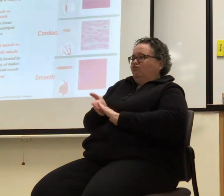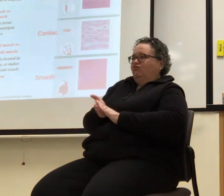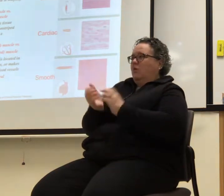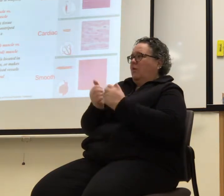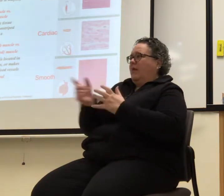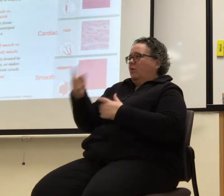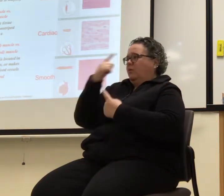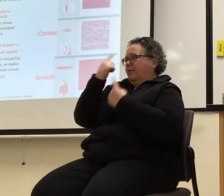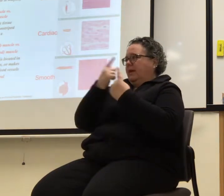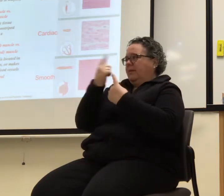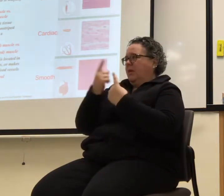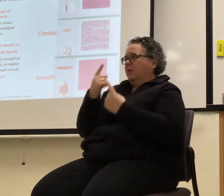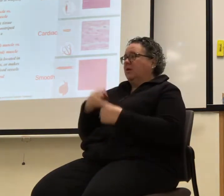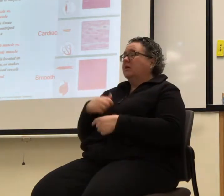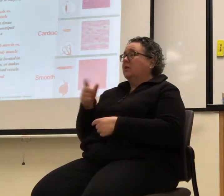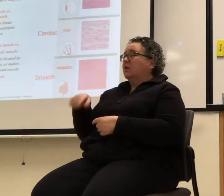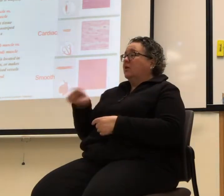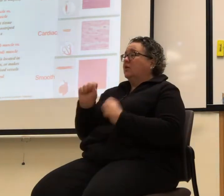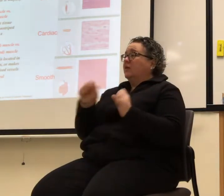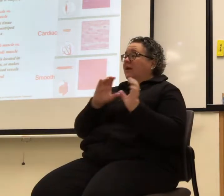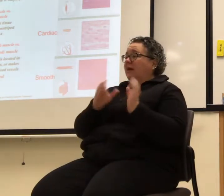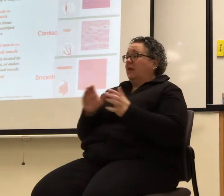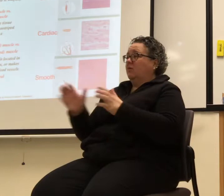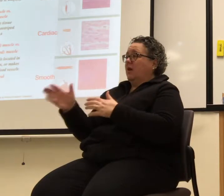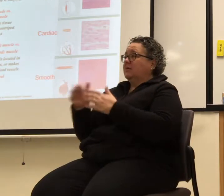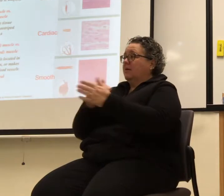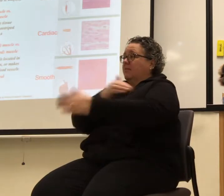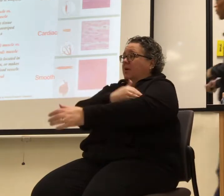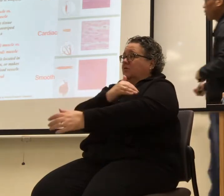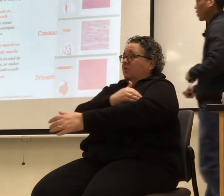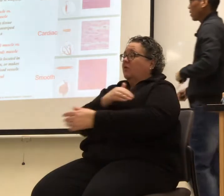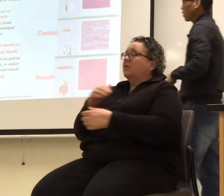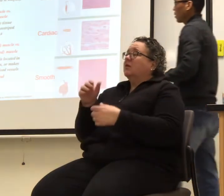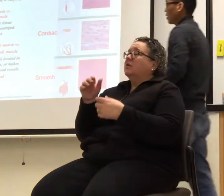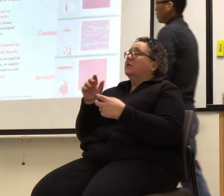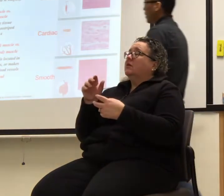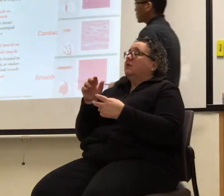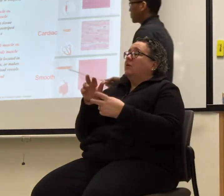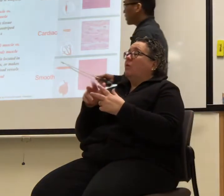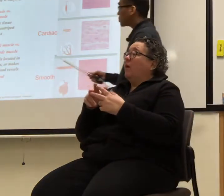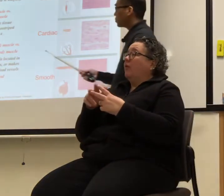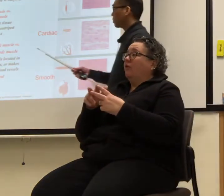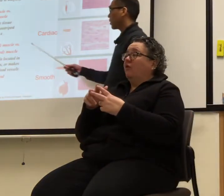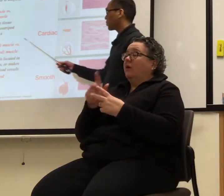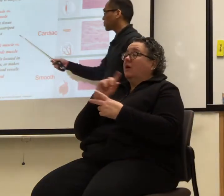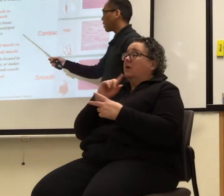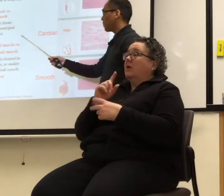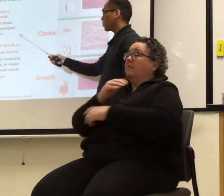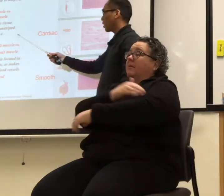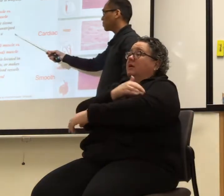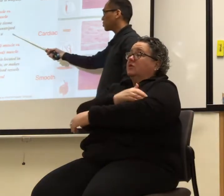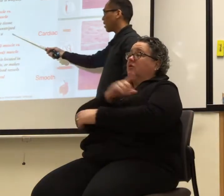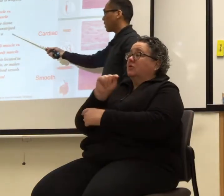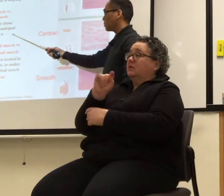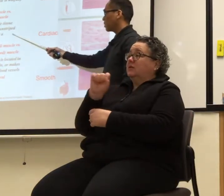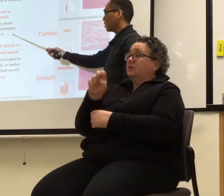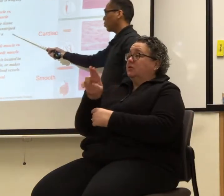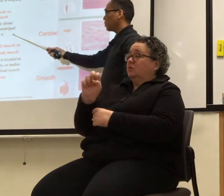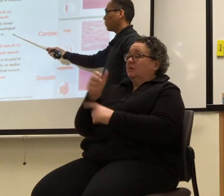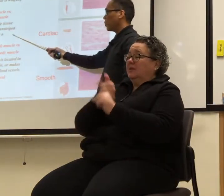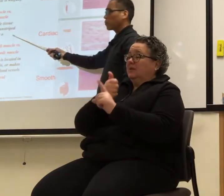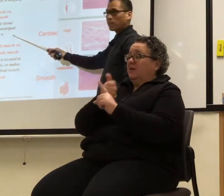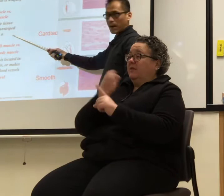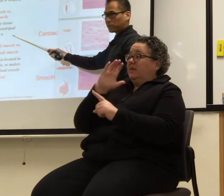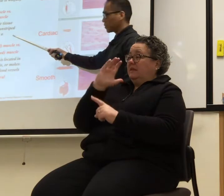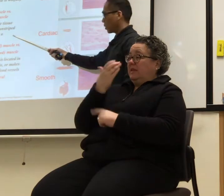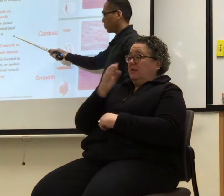Okay. You can categorize muscle whether the muscle tissue appears striped or unstriped